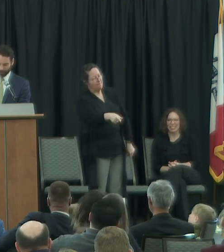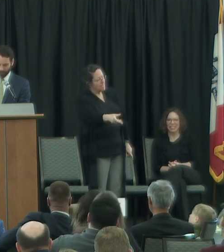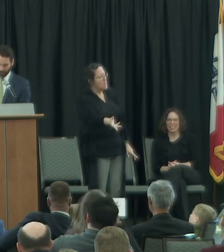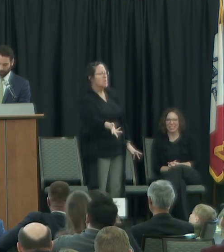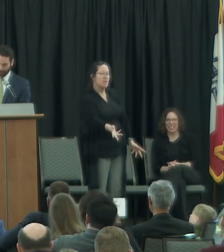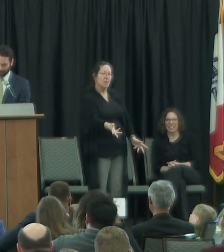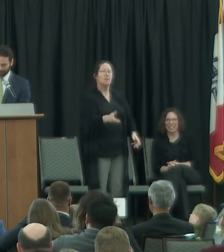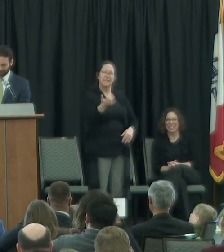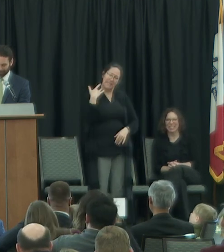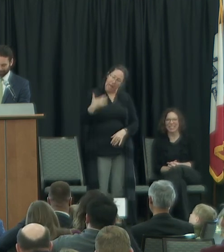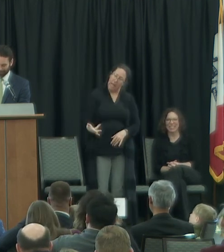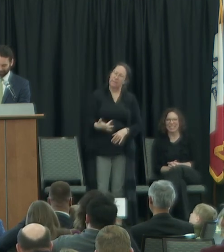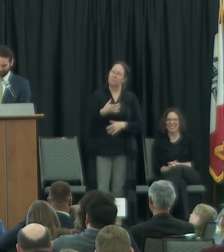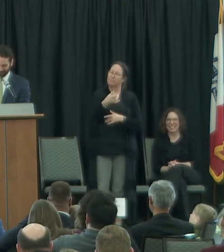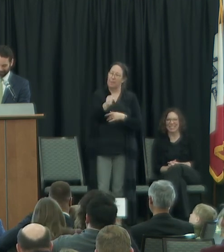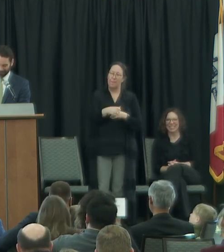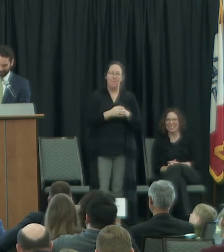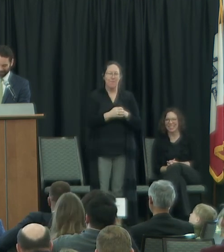that's typical.